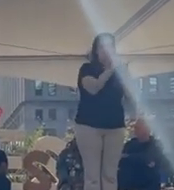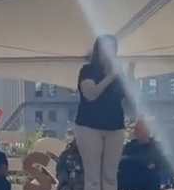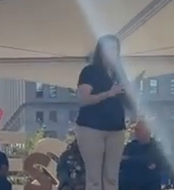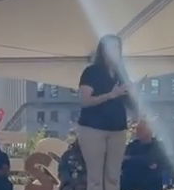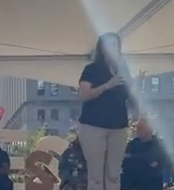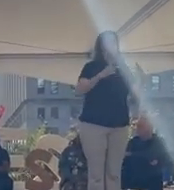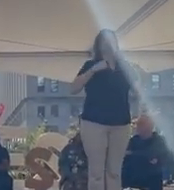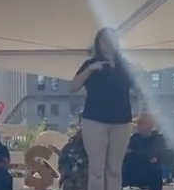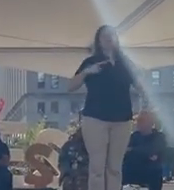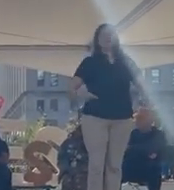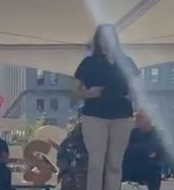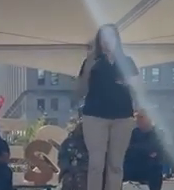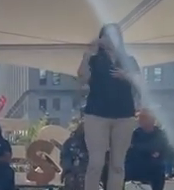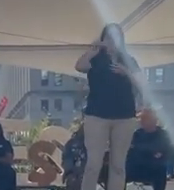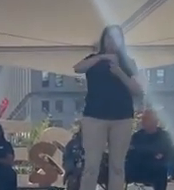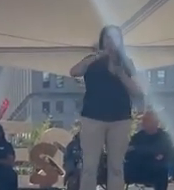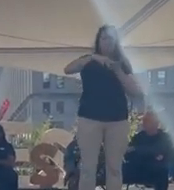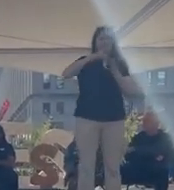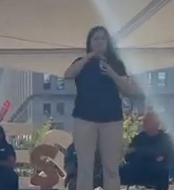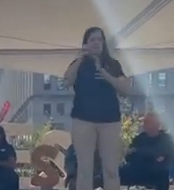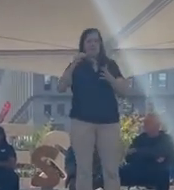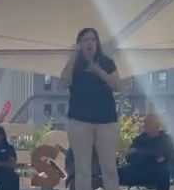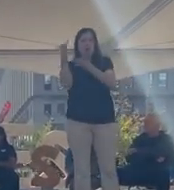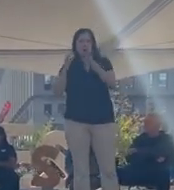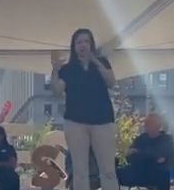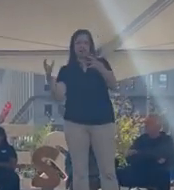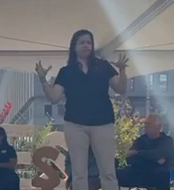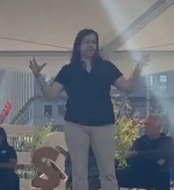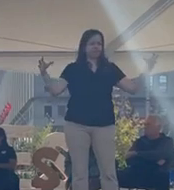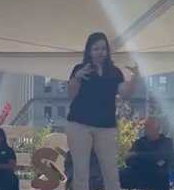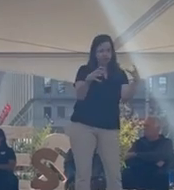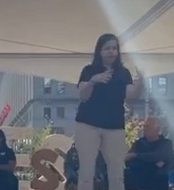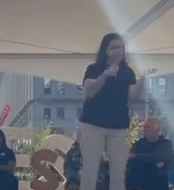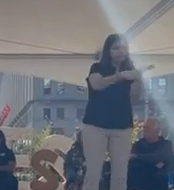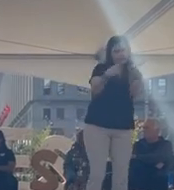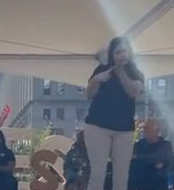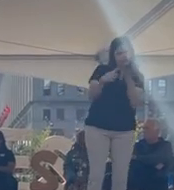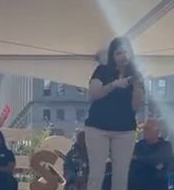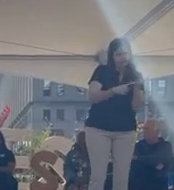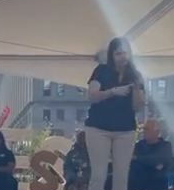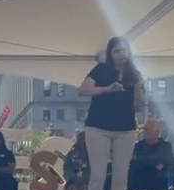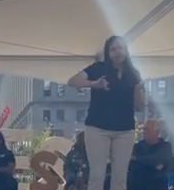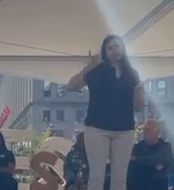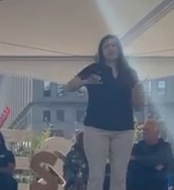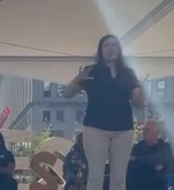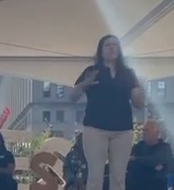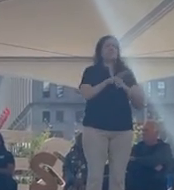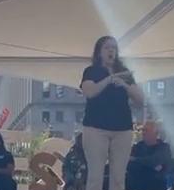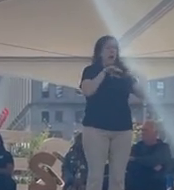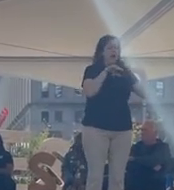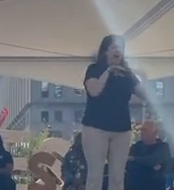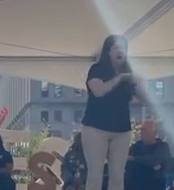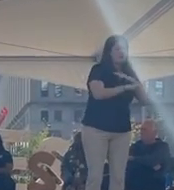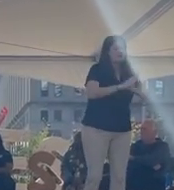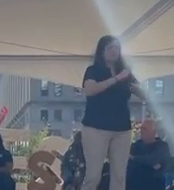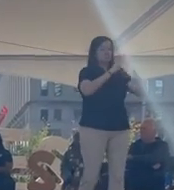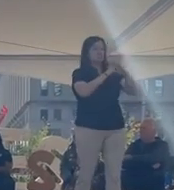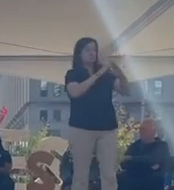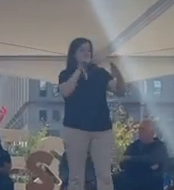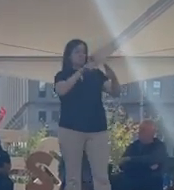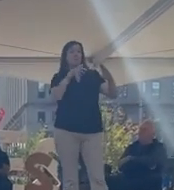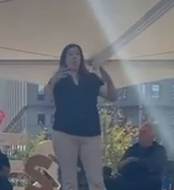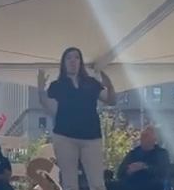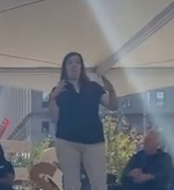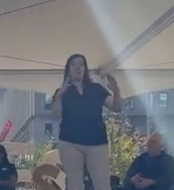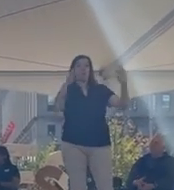companies, and arts organizations, it was determined that the biggest deterrent to full access for arts and disability